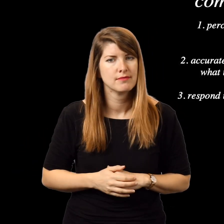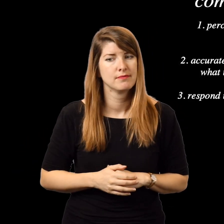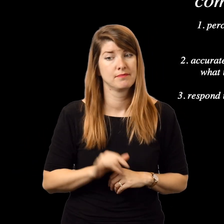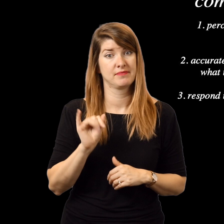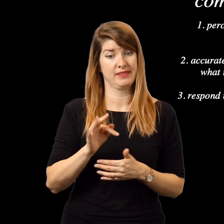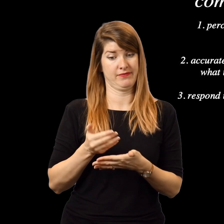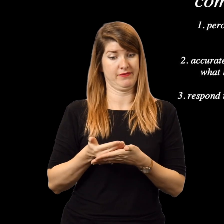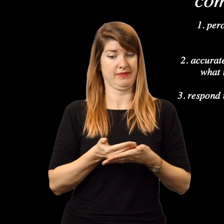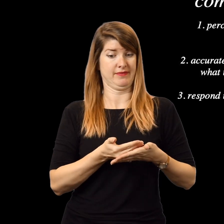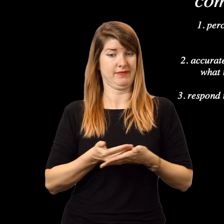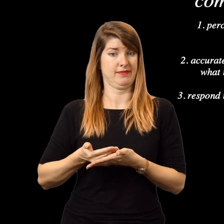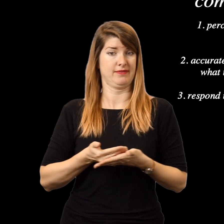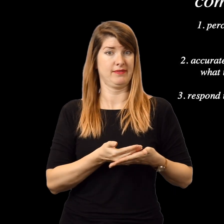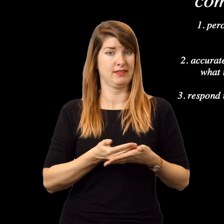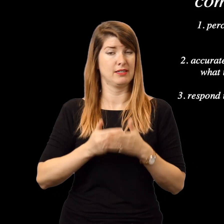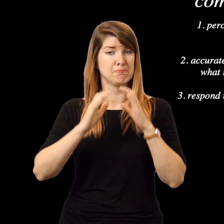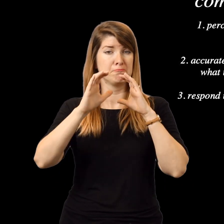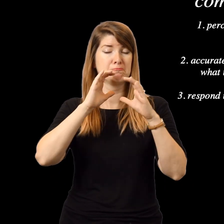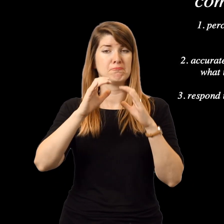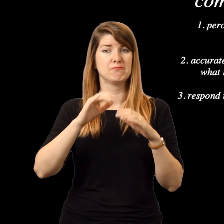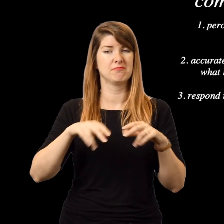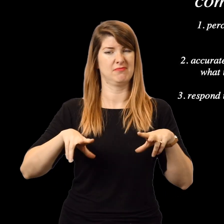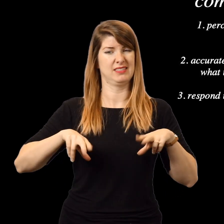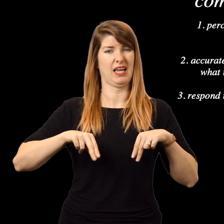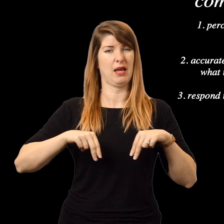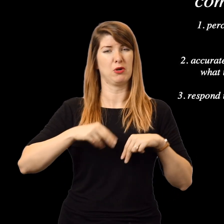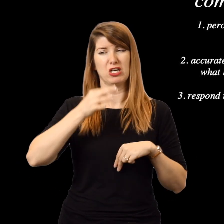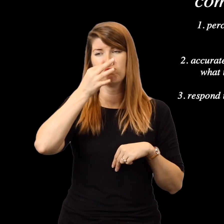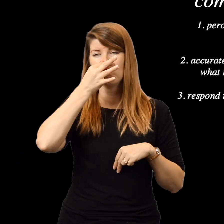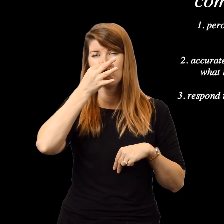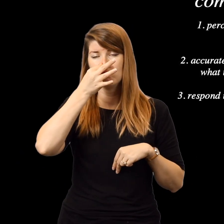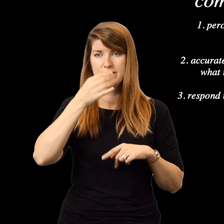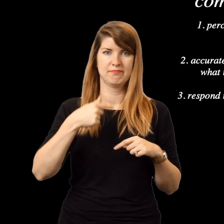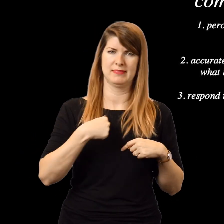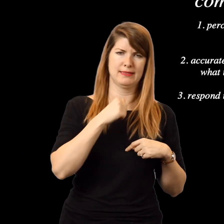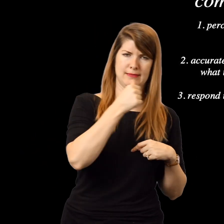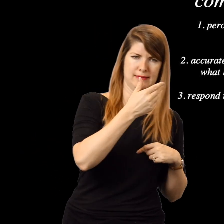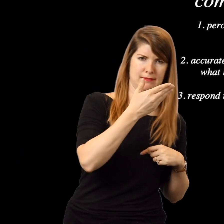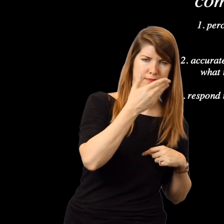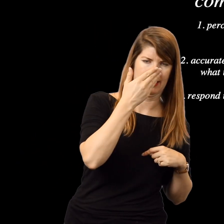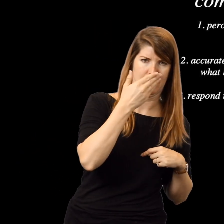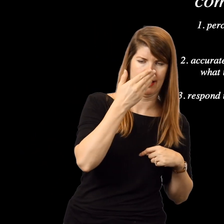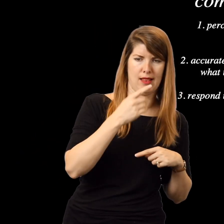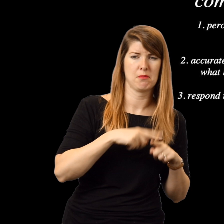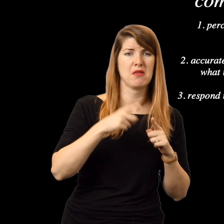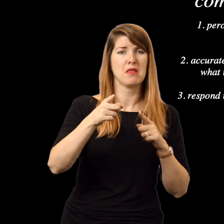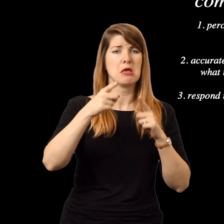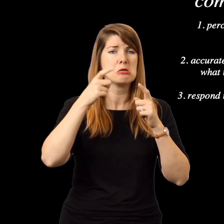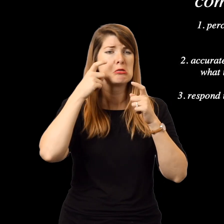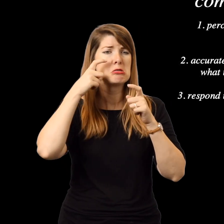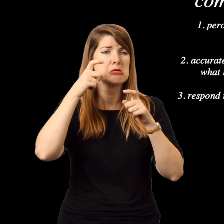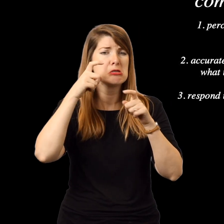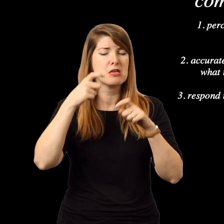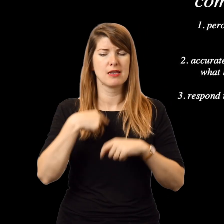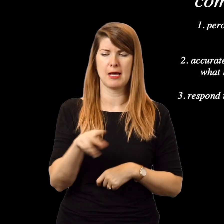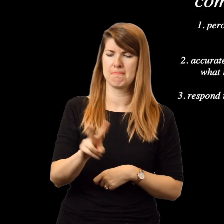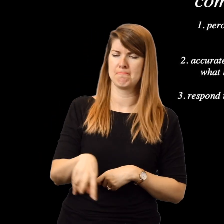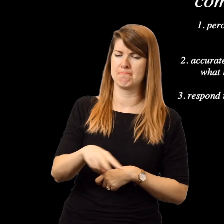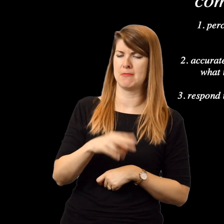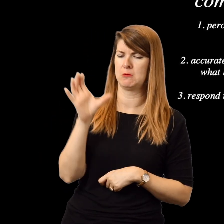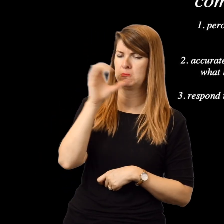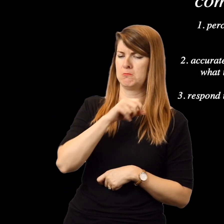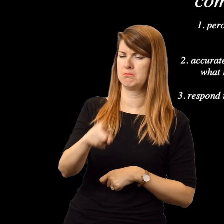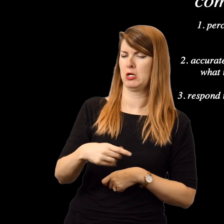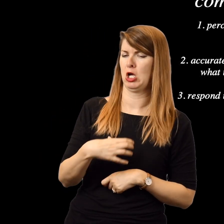the infant's communicating that their diaper's poopy and you can't smell it, and you think